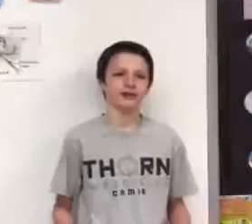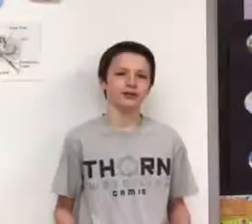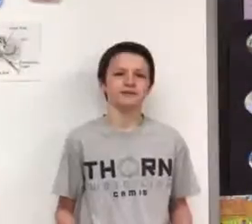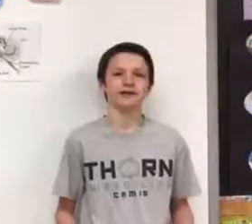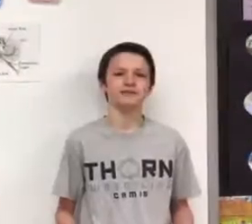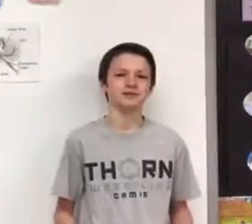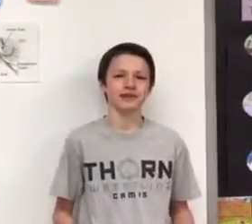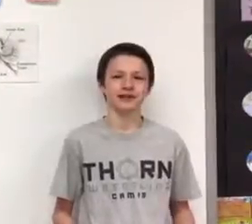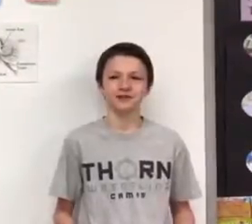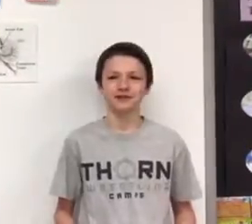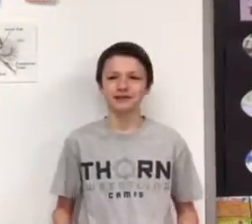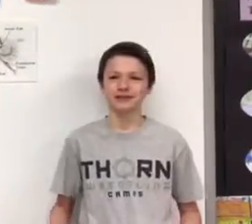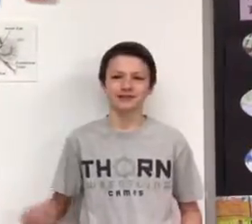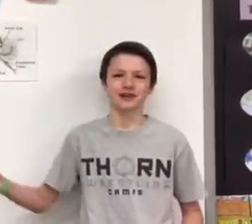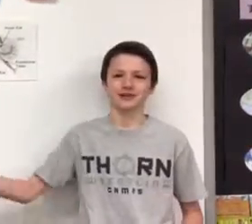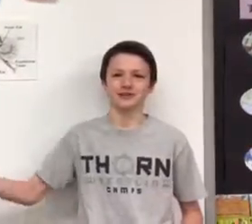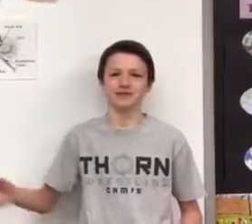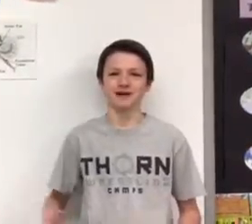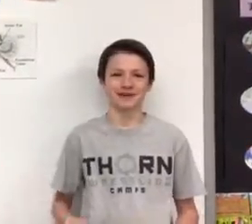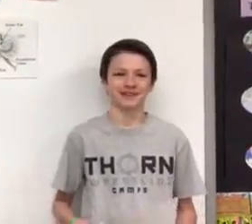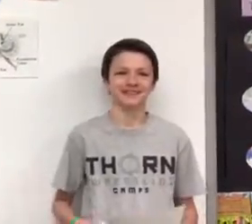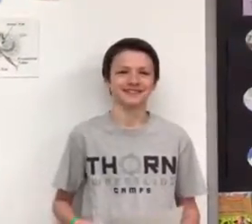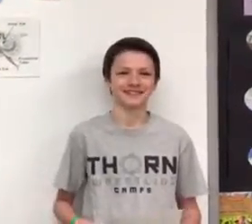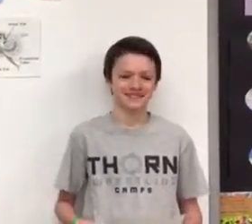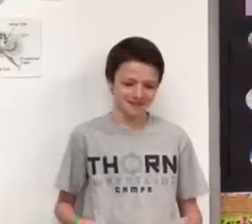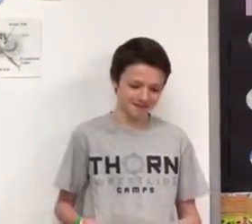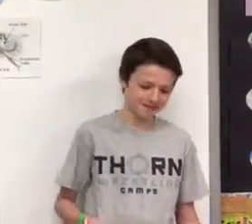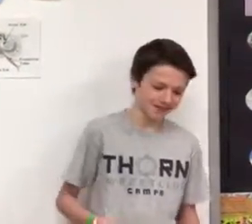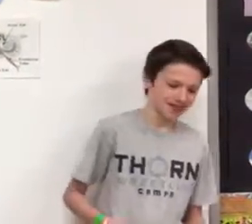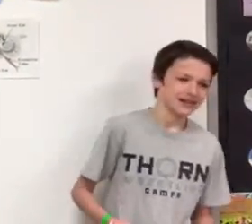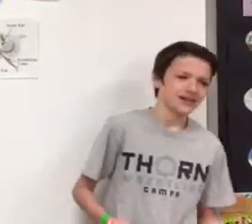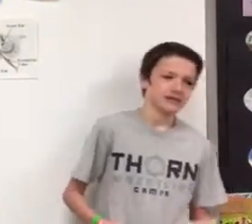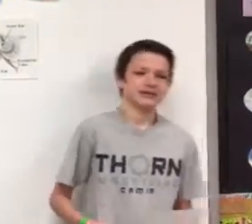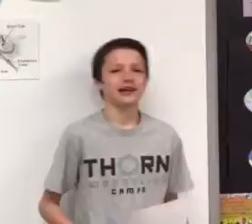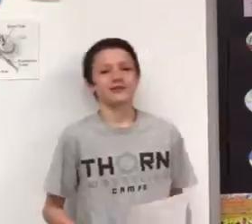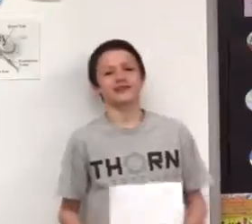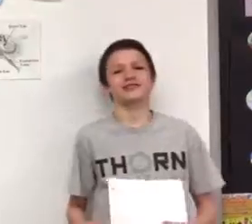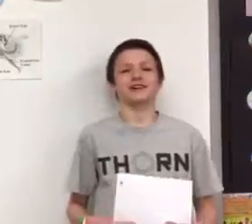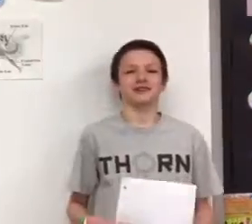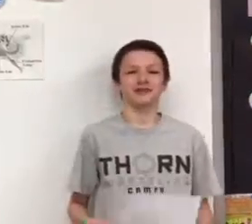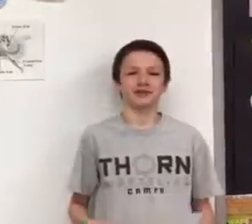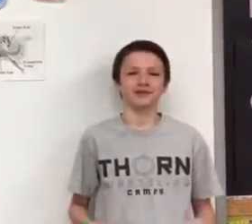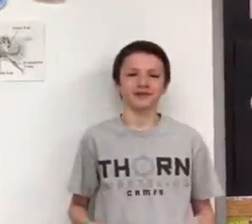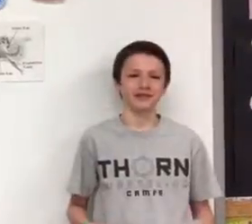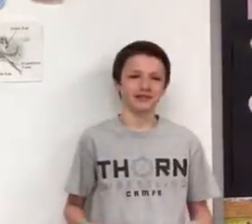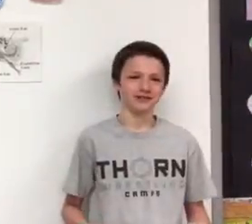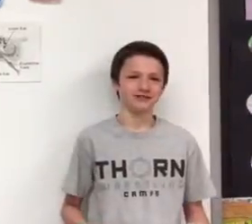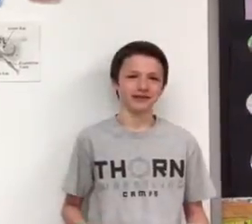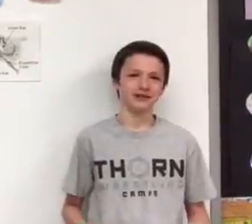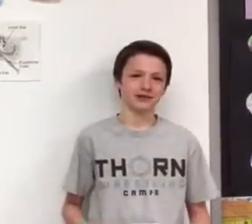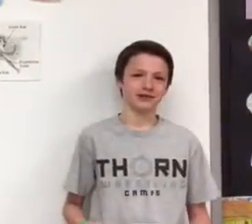Hello, I'm Jimmy Hatt, and this is Dr. Jade Baki. Today we're going to talk to you about the parts of an ear and how the ear